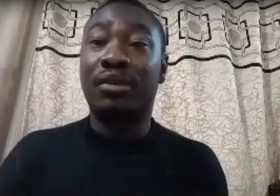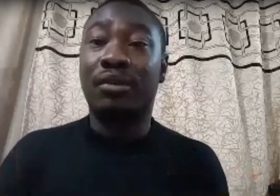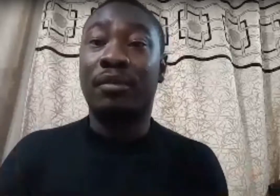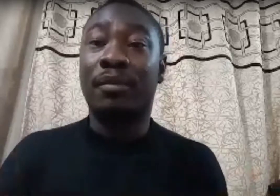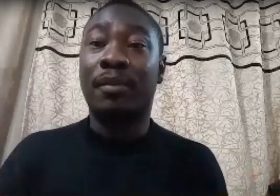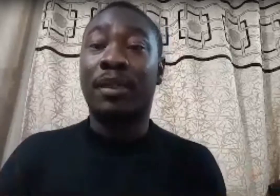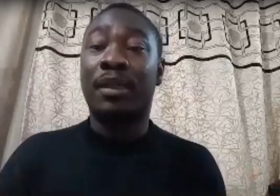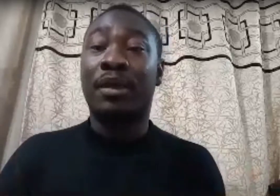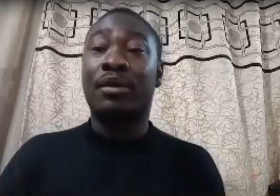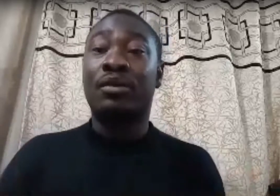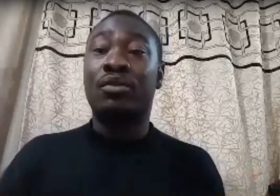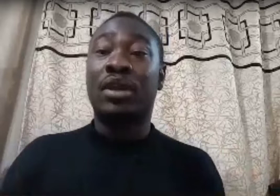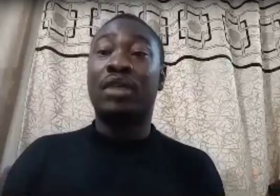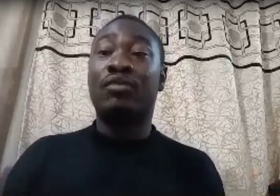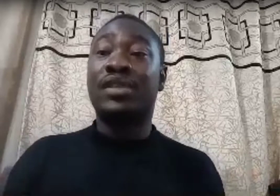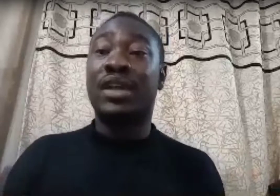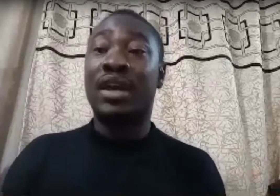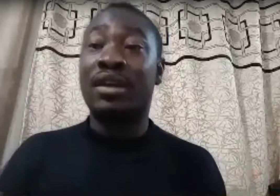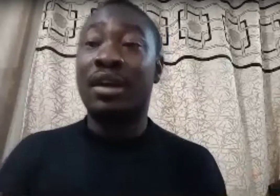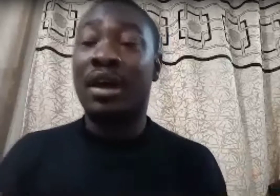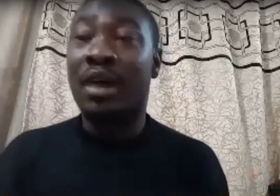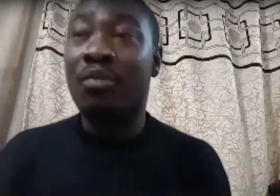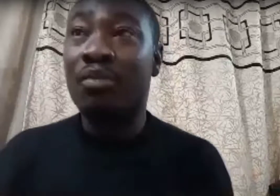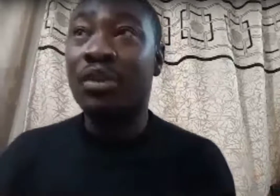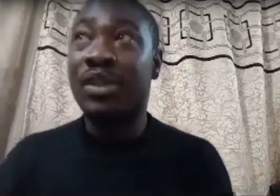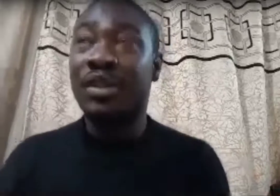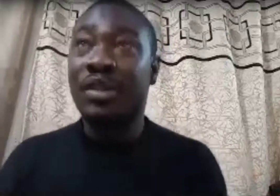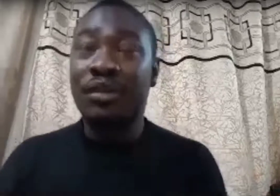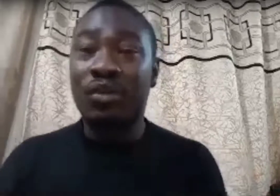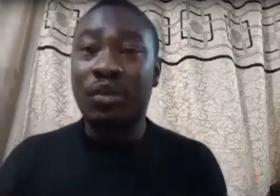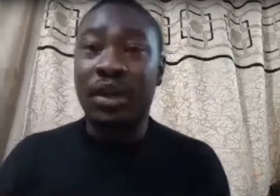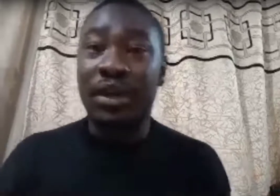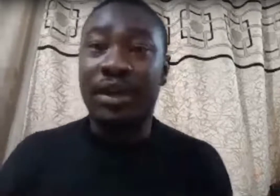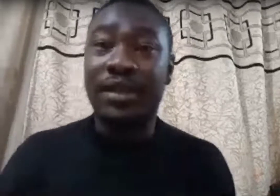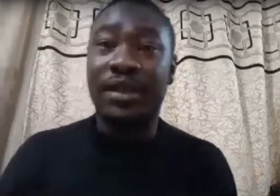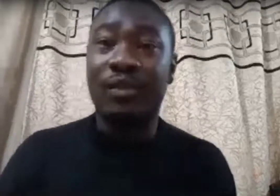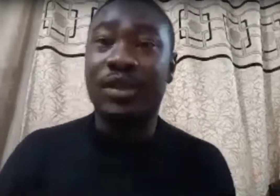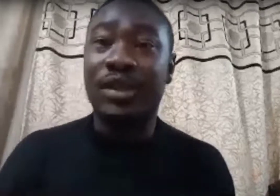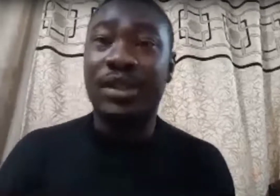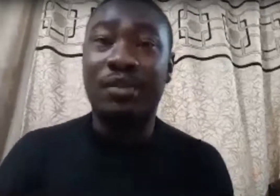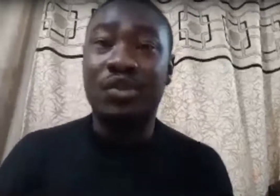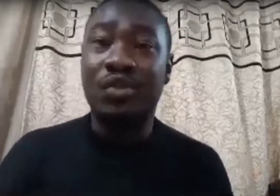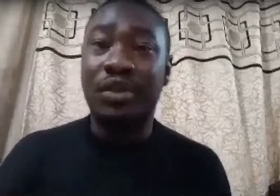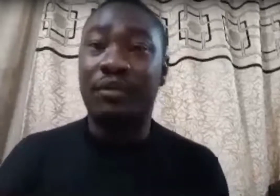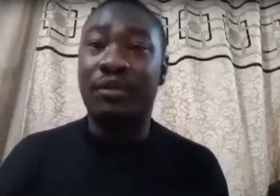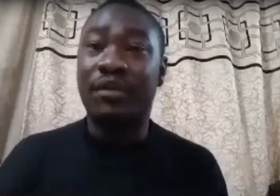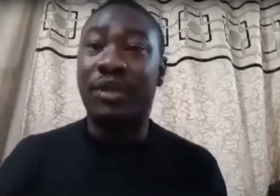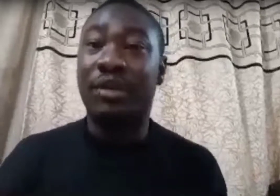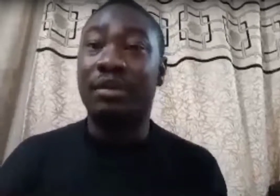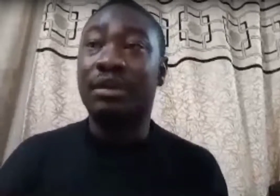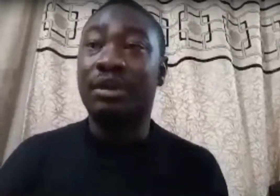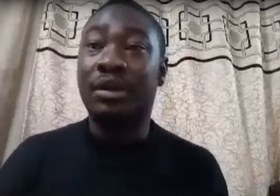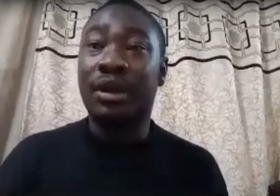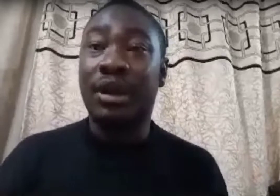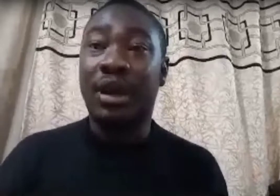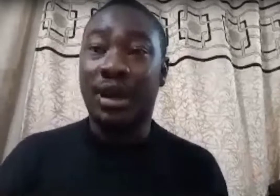much did Davido gather that year? Was it 250 million? I think it's 250 million. You can sign 250 million.